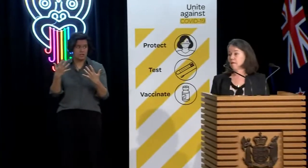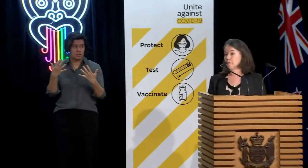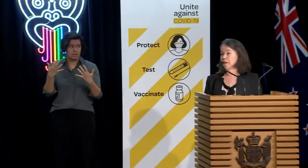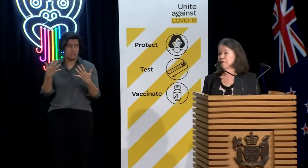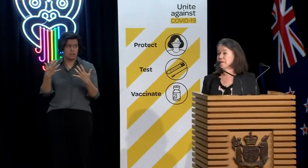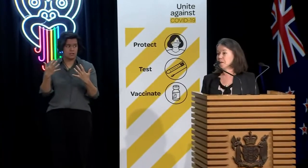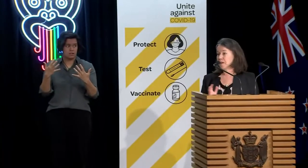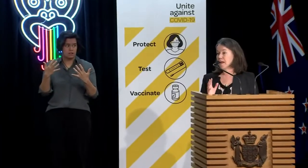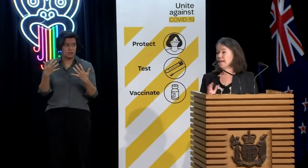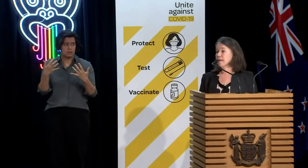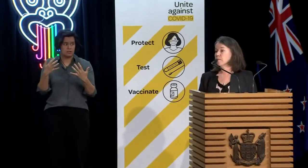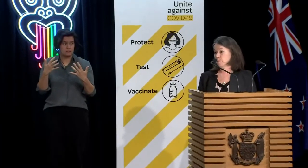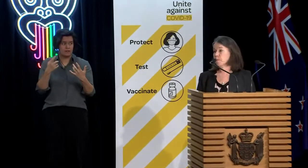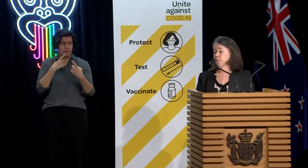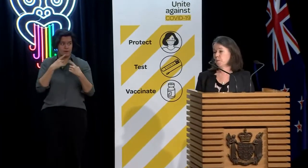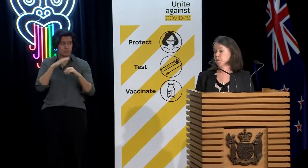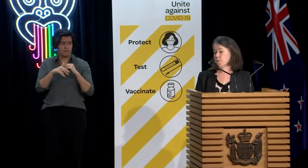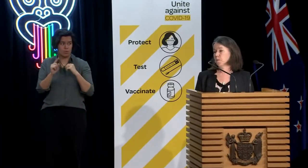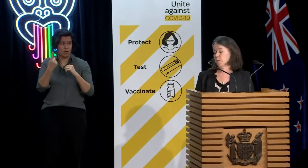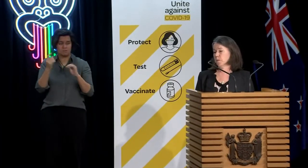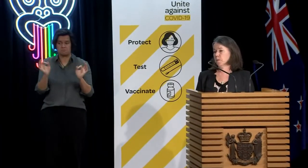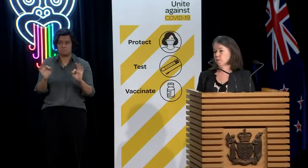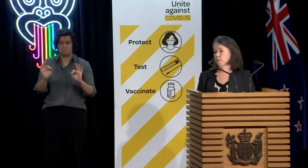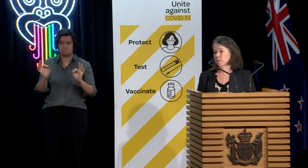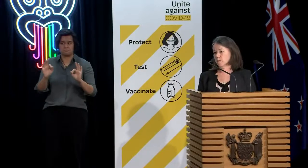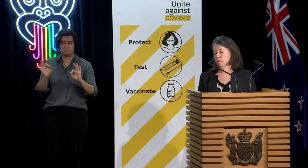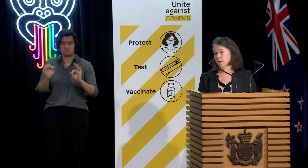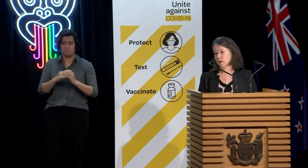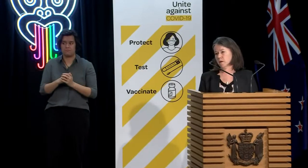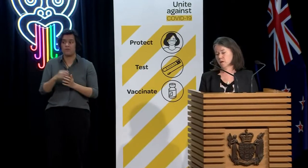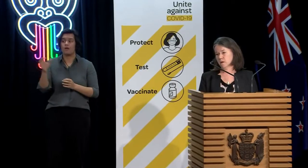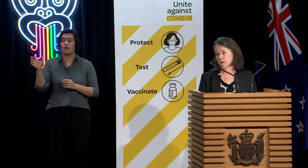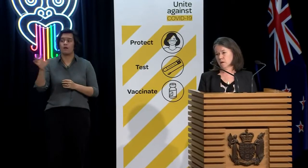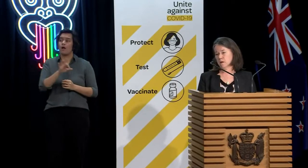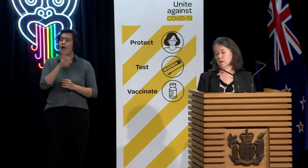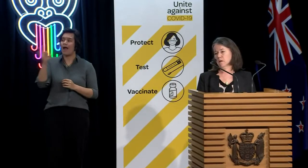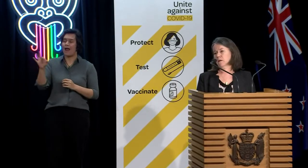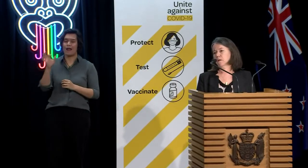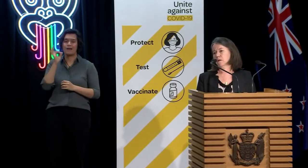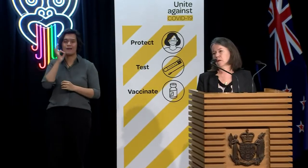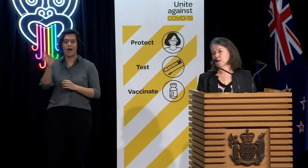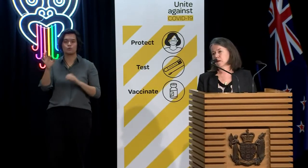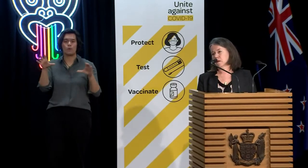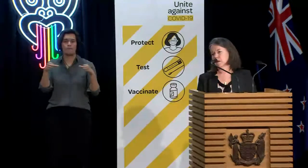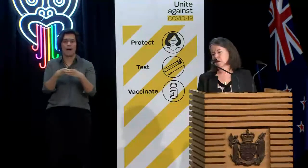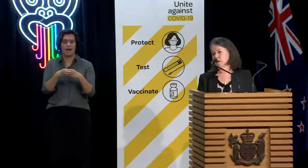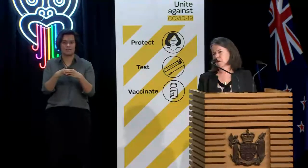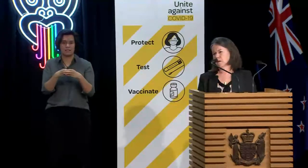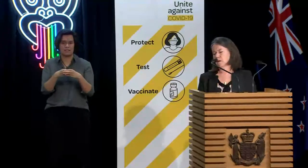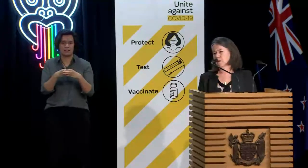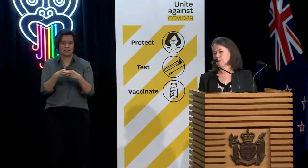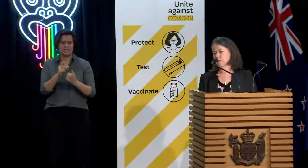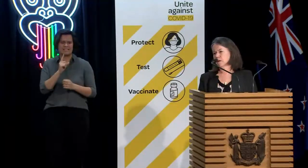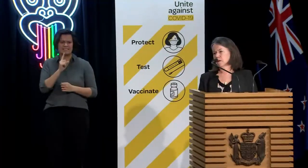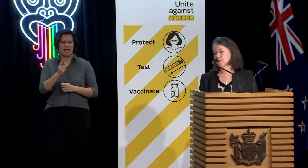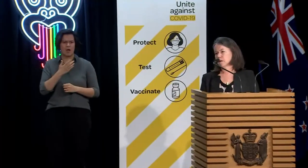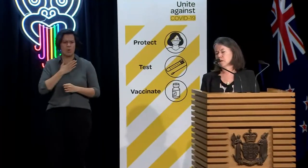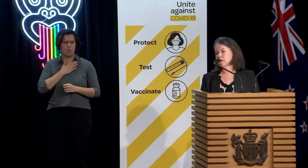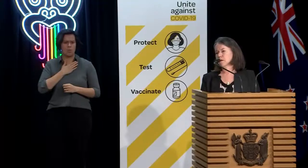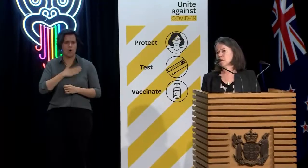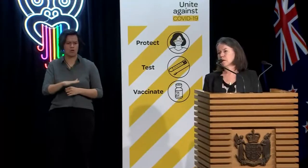them, but I don't have them here. So sure, we can get them to you, Katie, anyway. The National Party is calling for the loss carry-back scheme to be